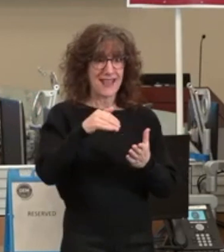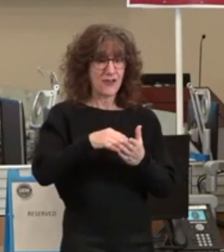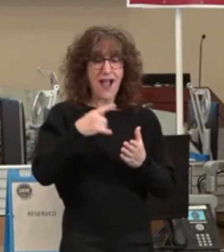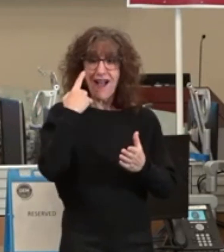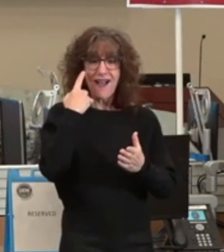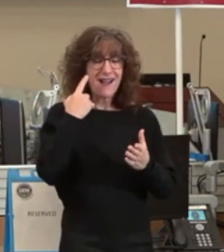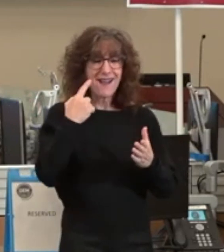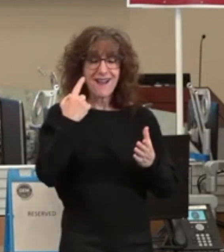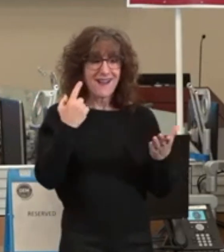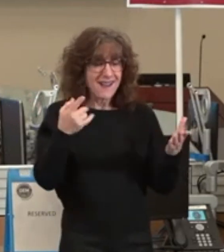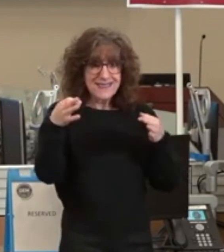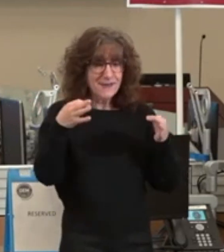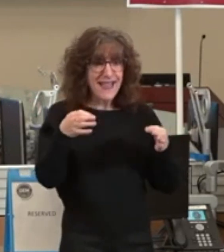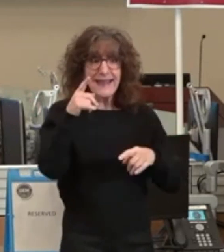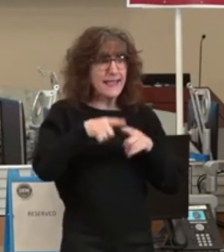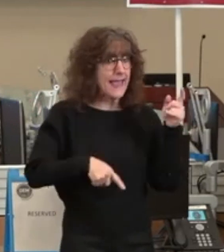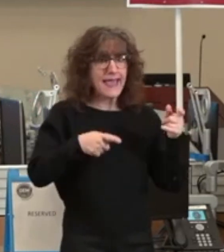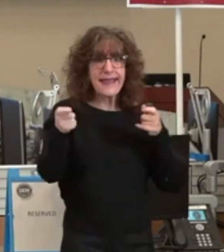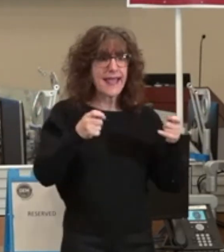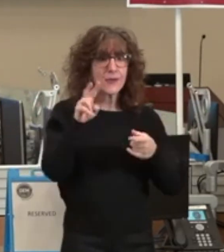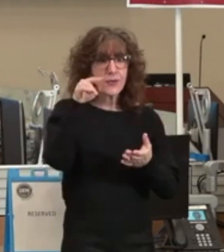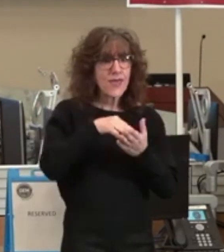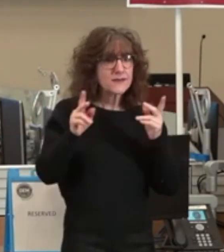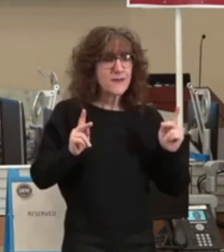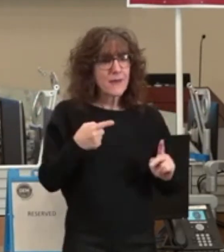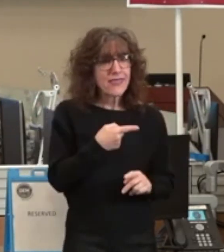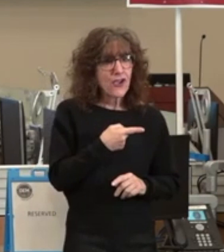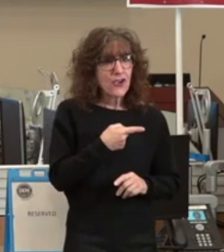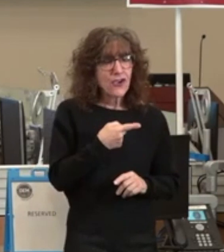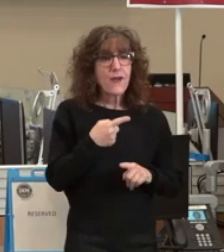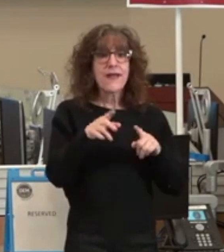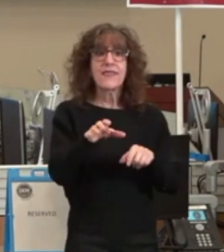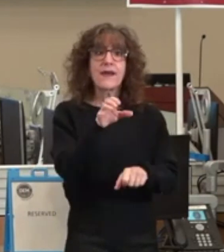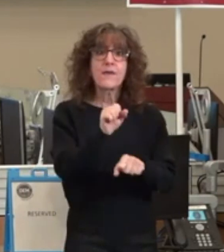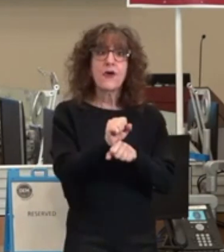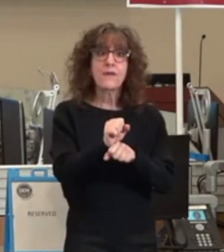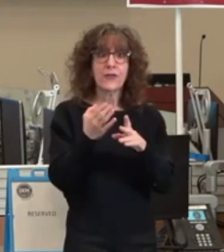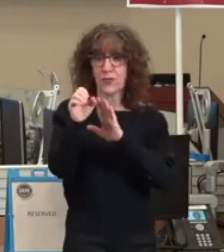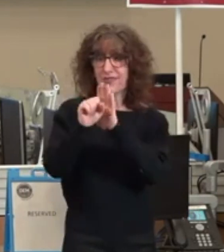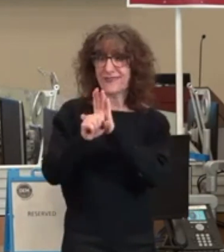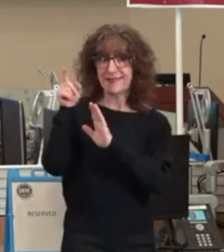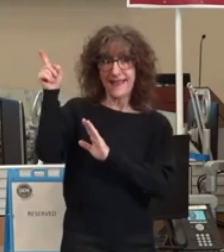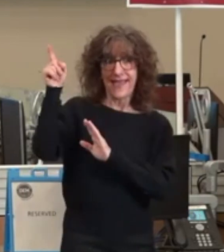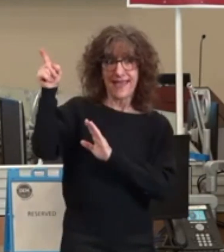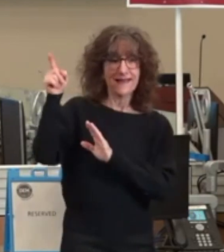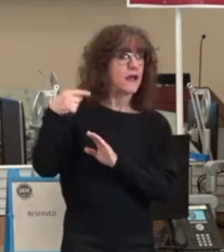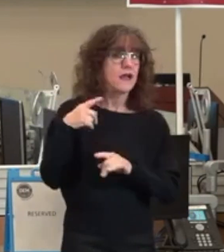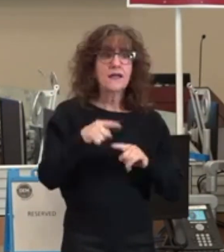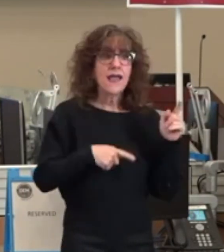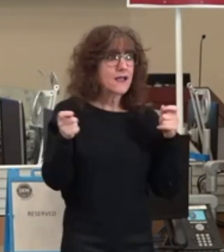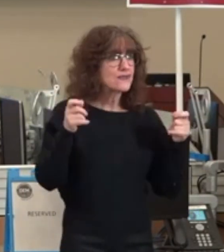can't accommodate 2,000 people at the Sports and Learning Center, but those appointments, again, made through the state site, we have no control over